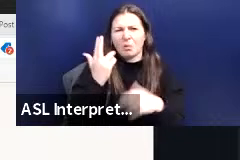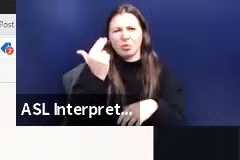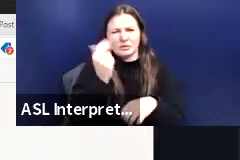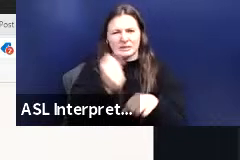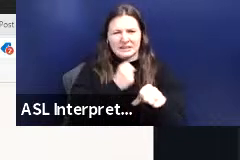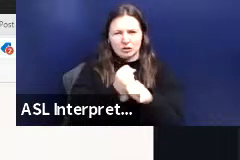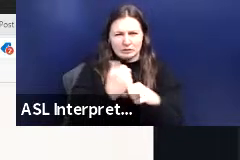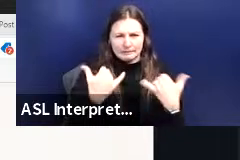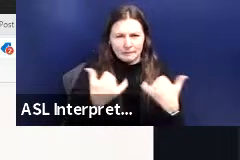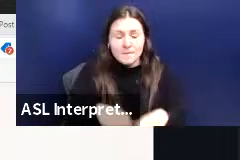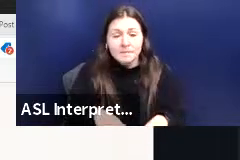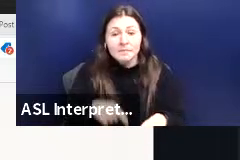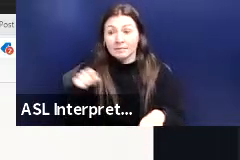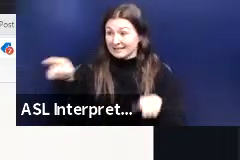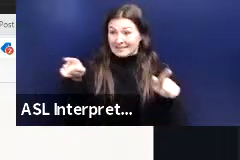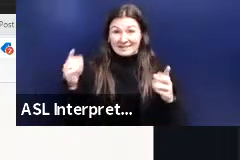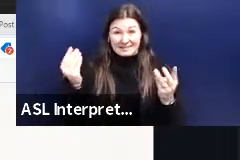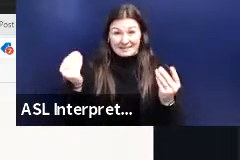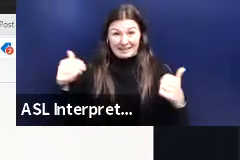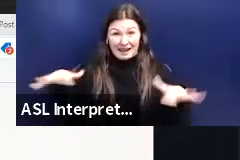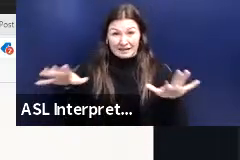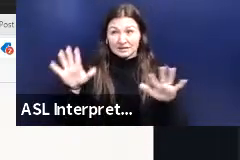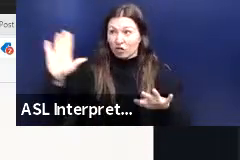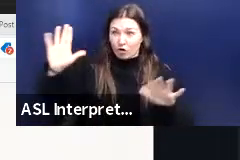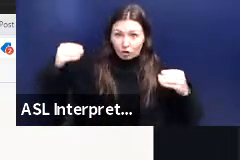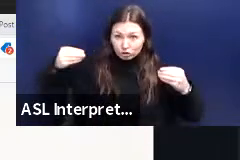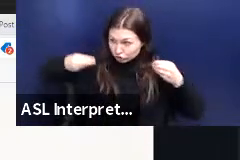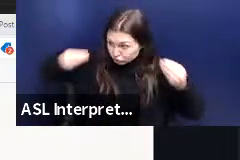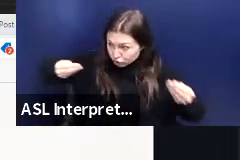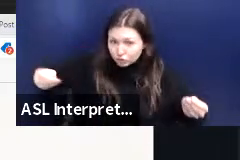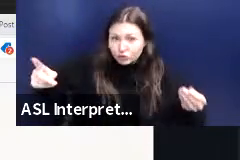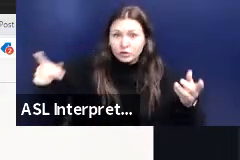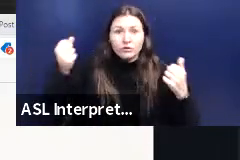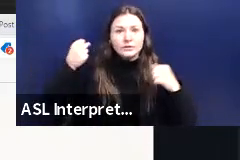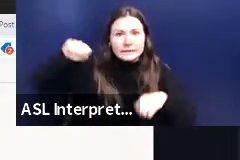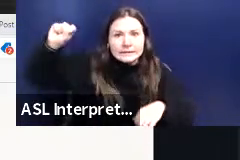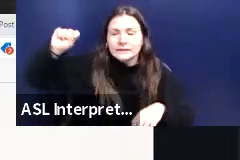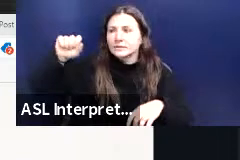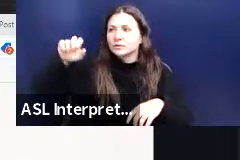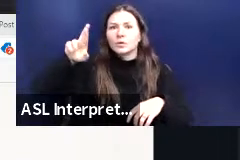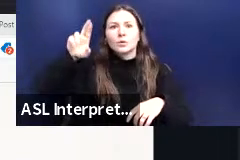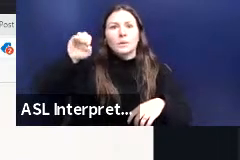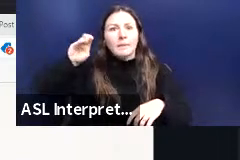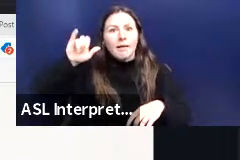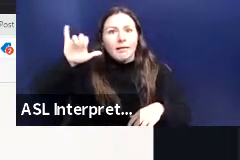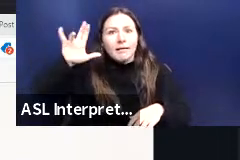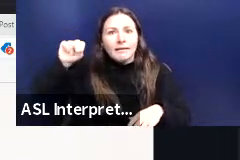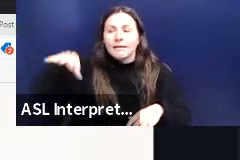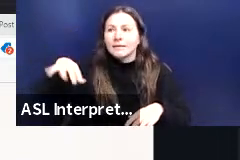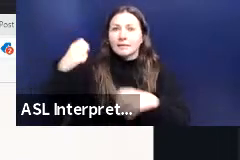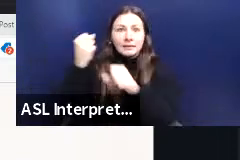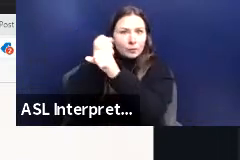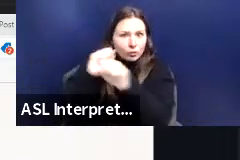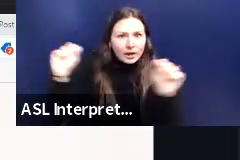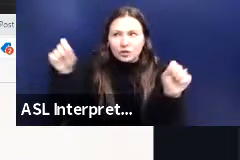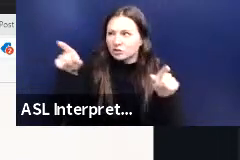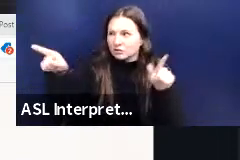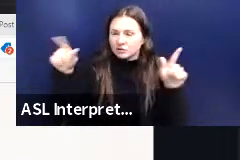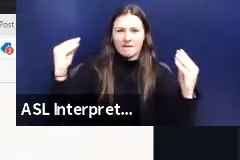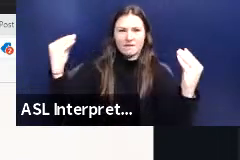These lands, with their specific legacies of resistance, rebellion, and liberation, have been my teachers in this